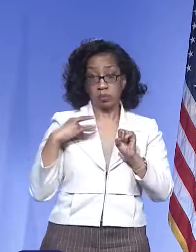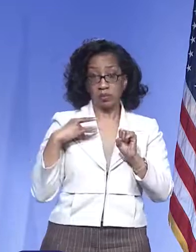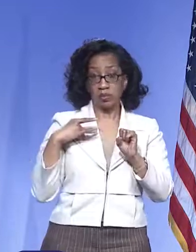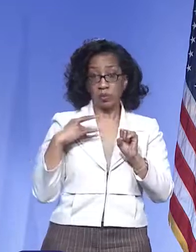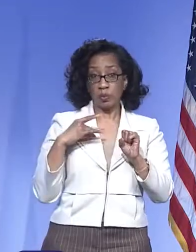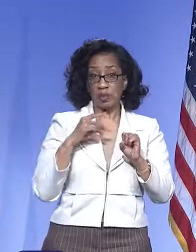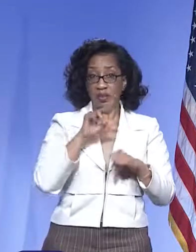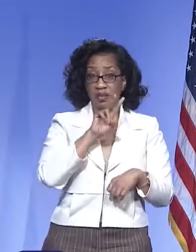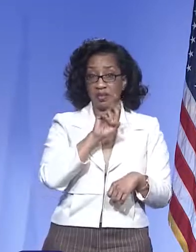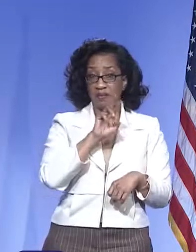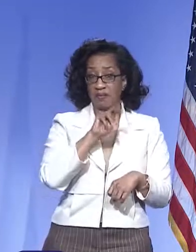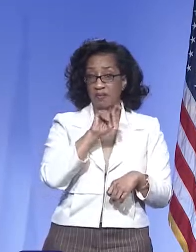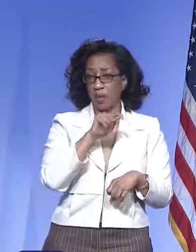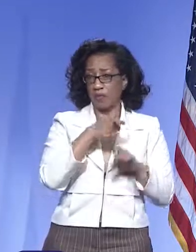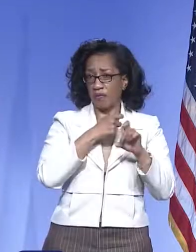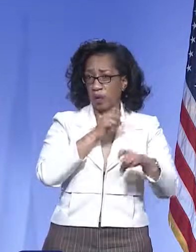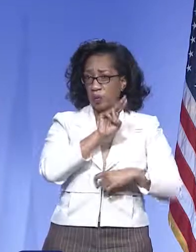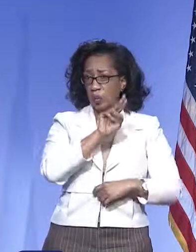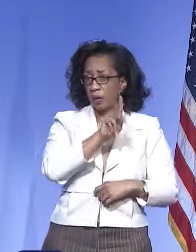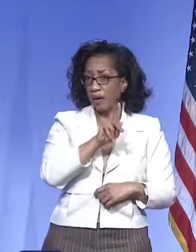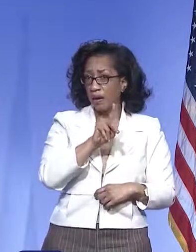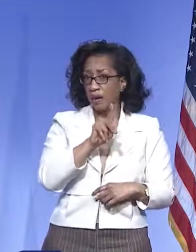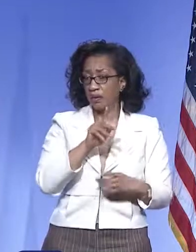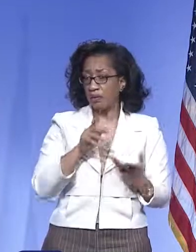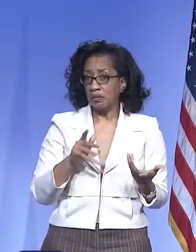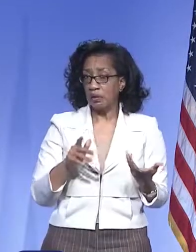get vaccinated? Well, that's the